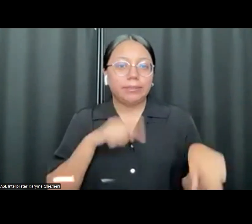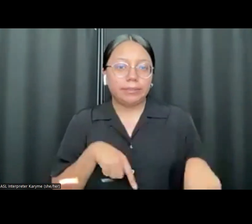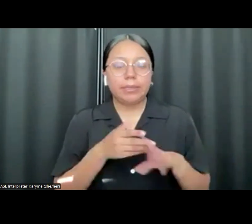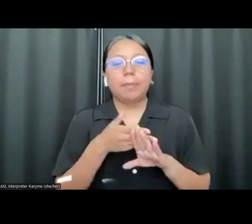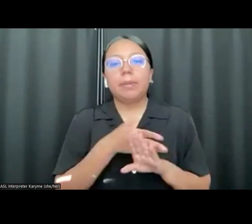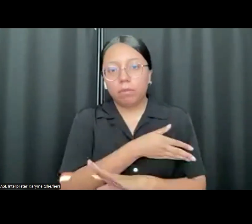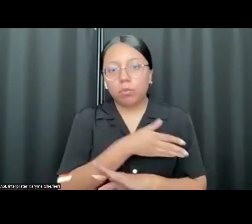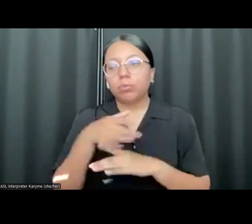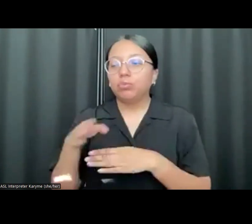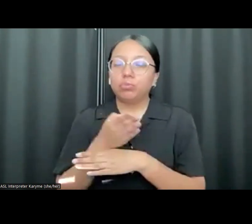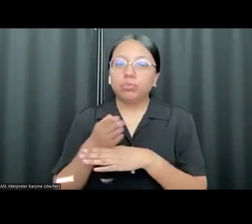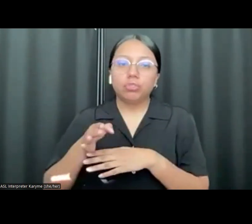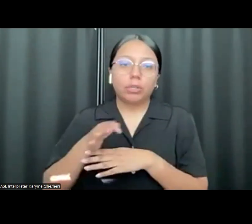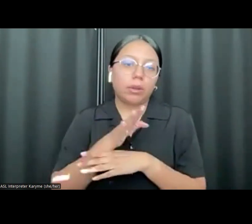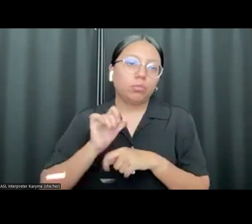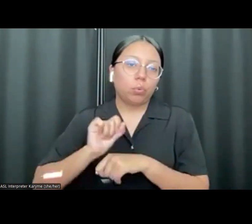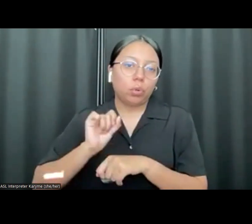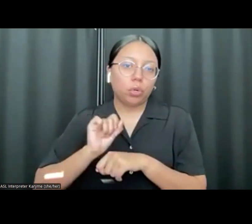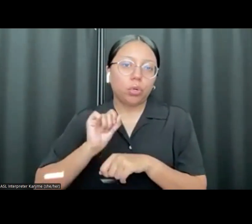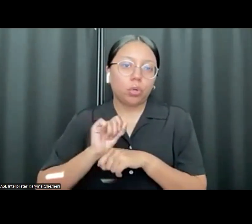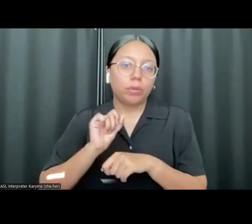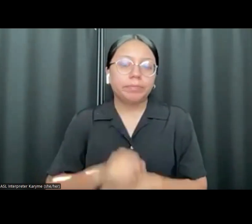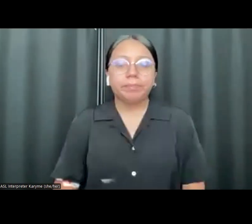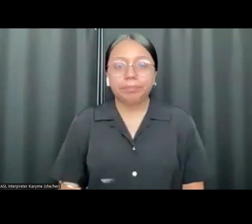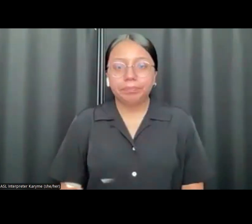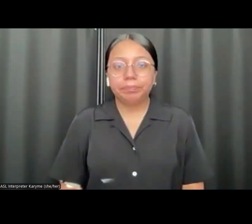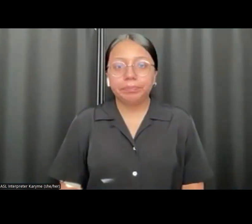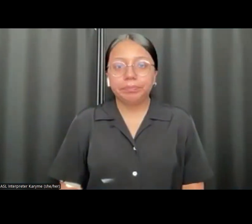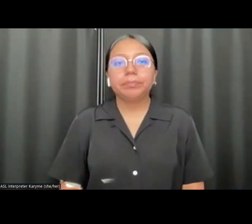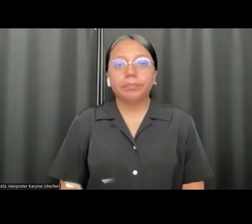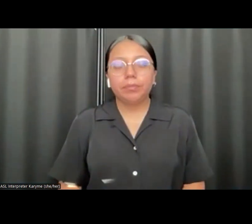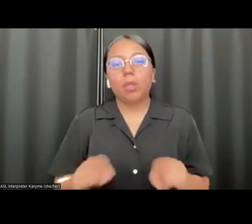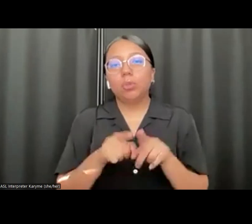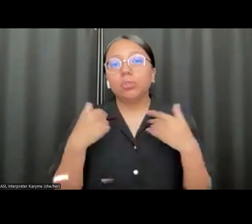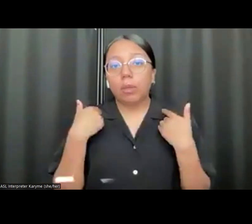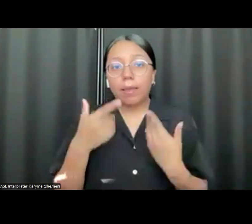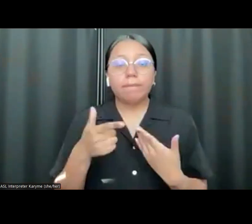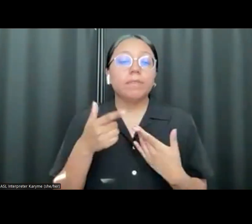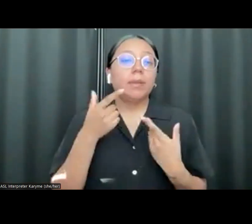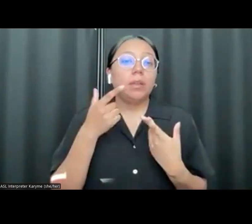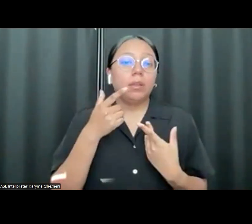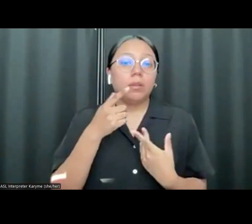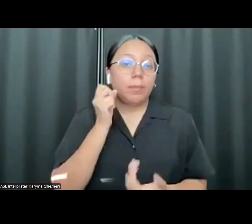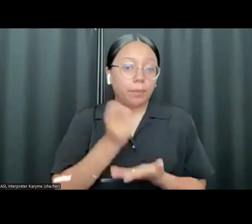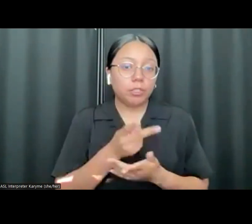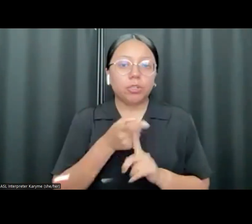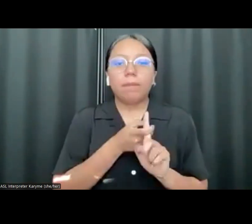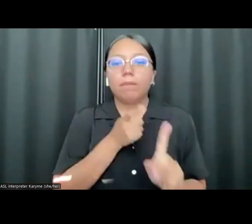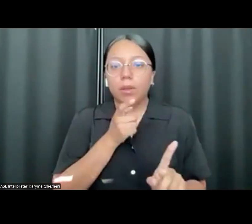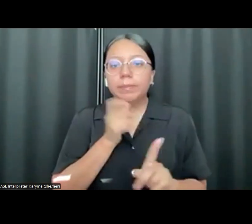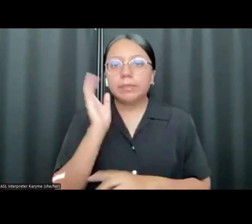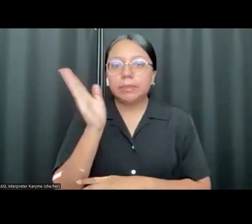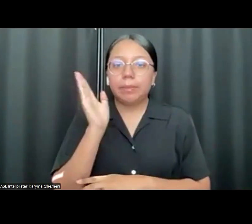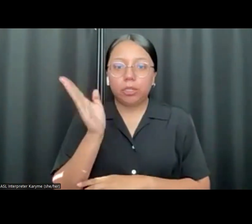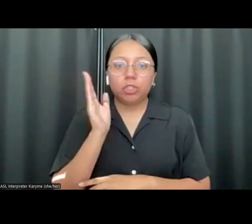sharing their work. To model this, we have permission from our speakers to share recordings of these lectures with our Summer Institute